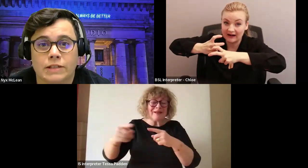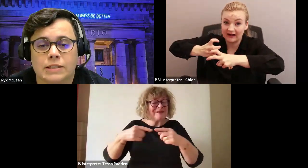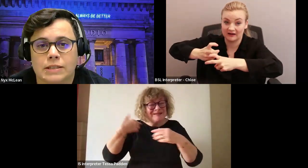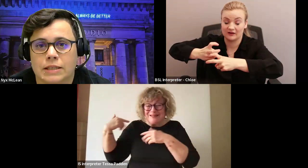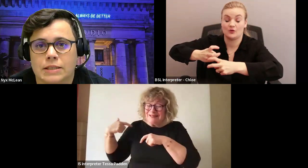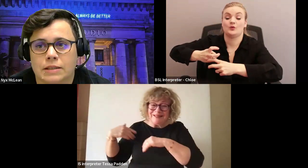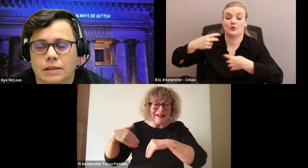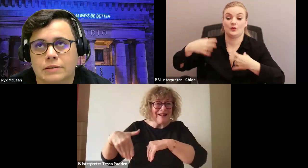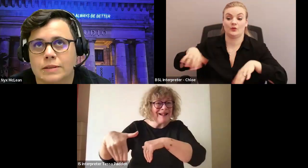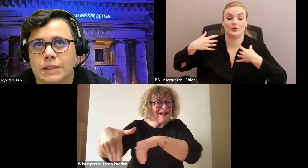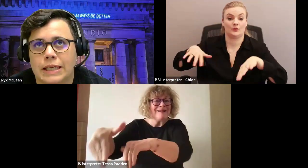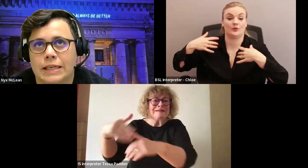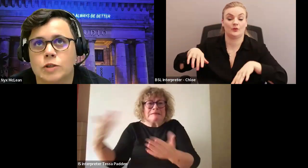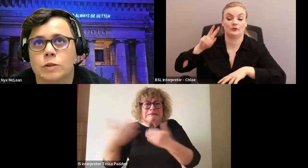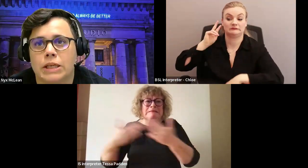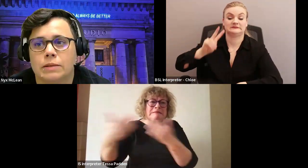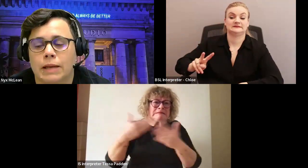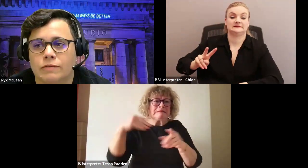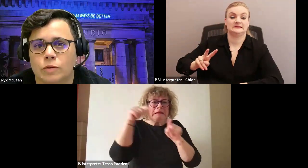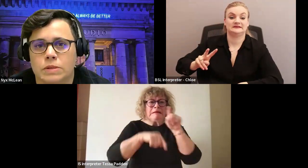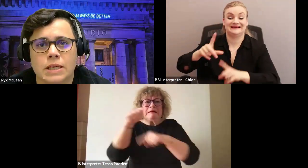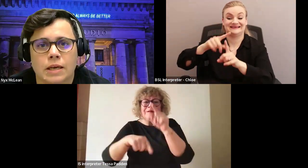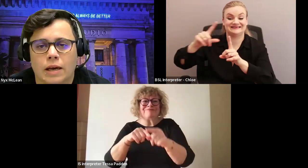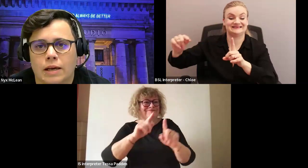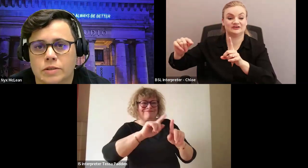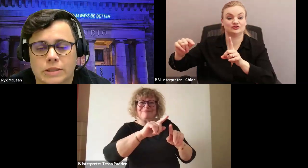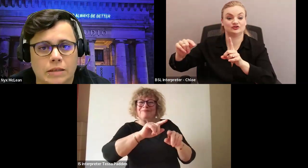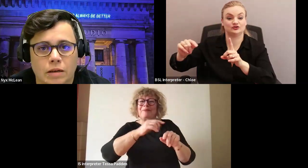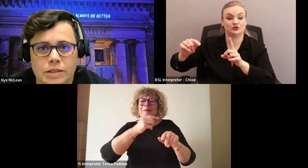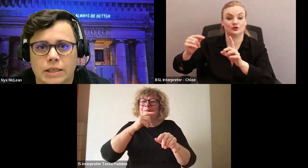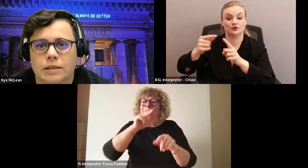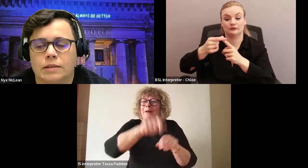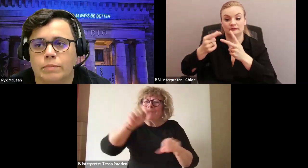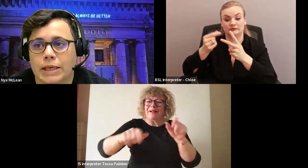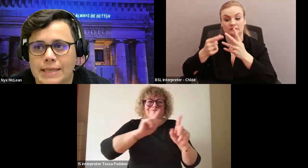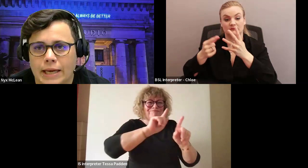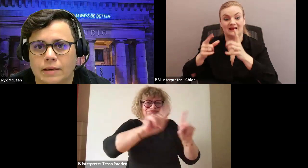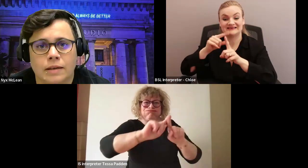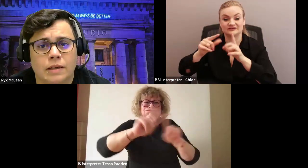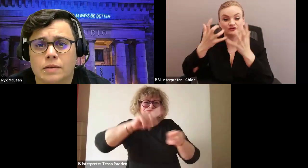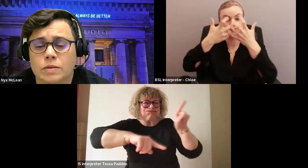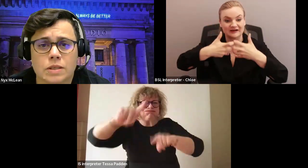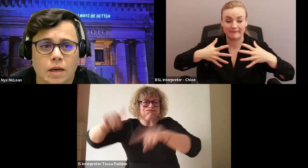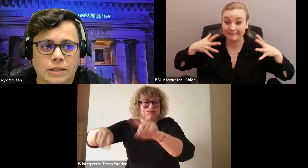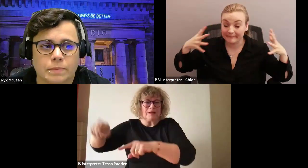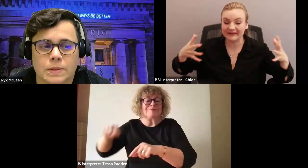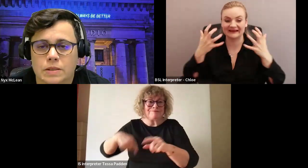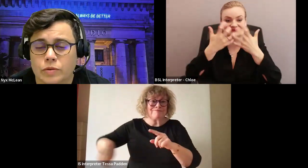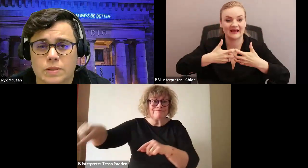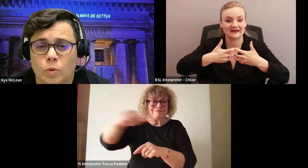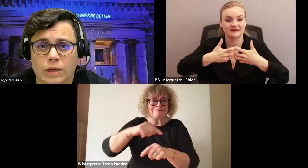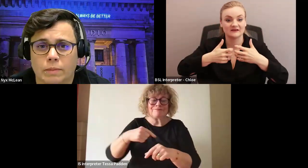quite evident that the digital media platforms, digital technology, big tech, also